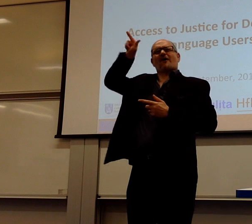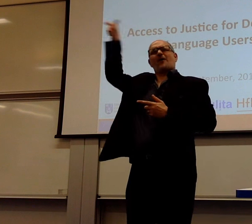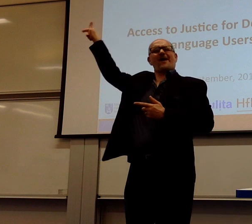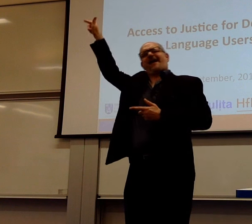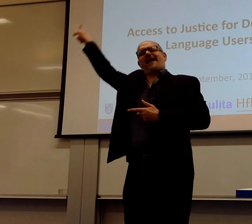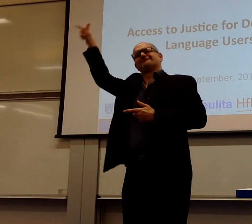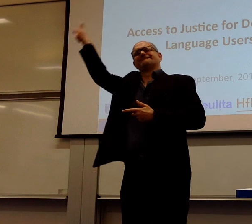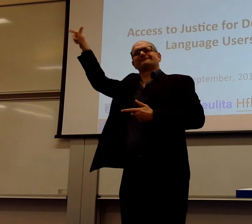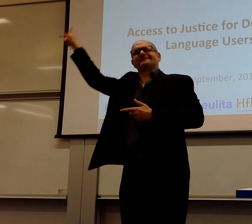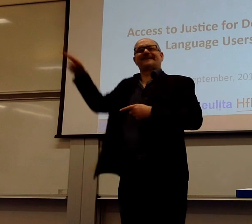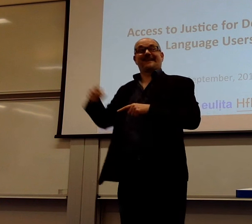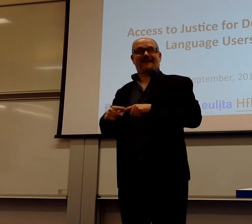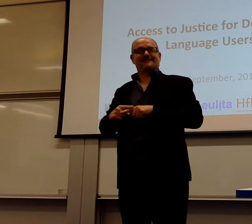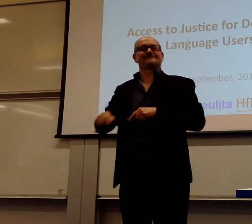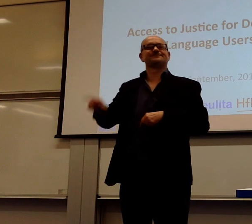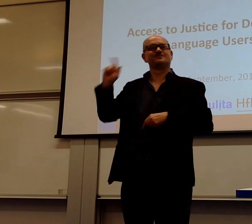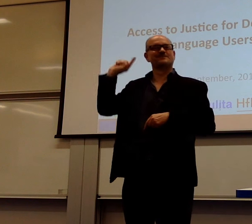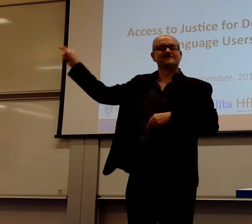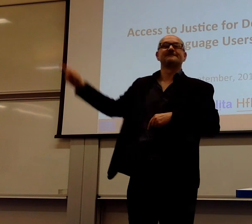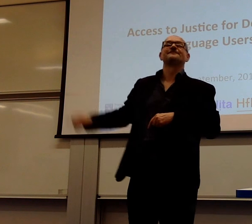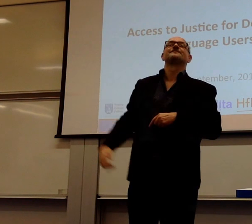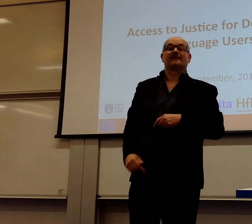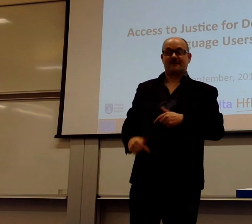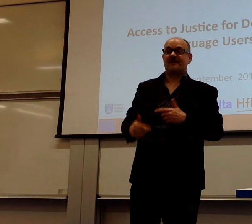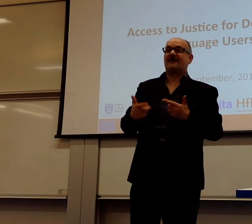some other country, some far away from here. But